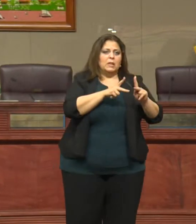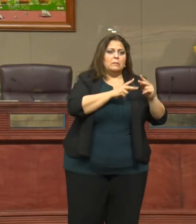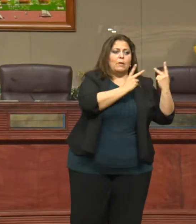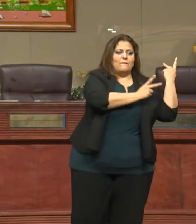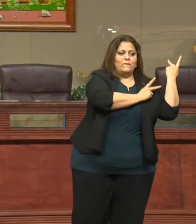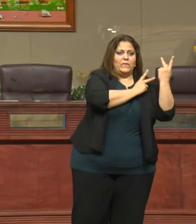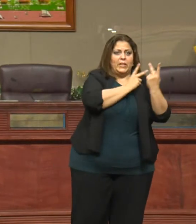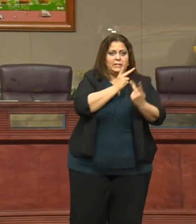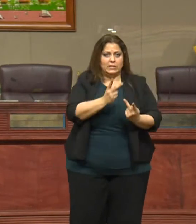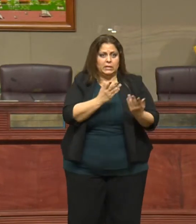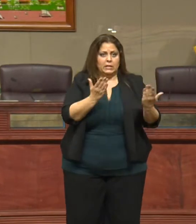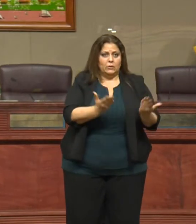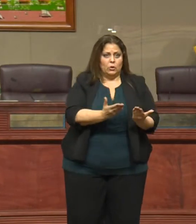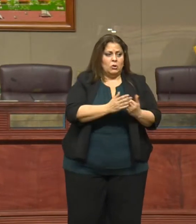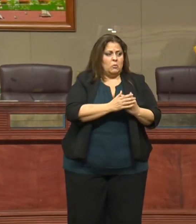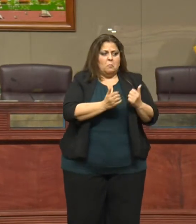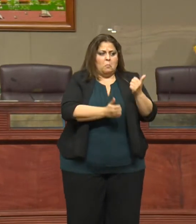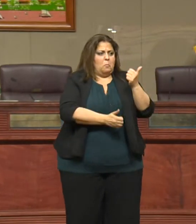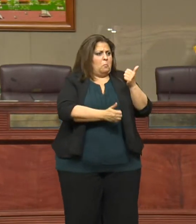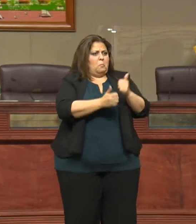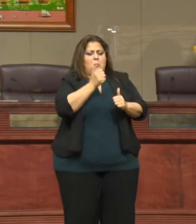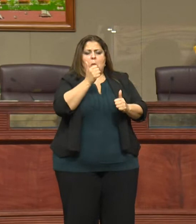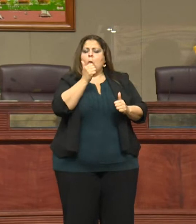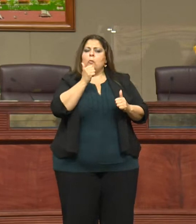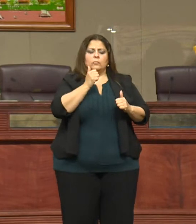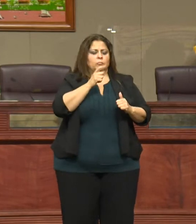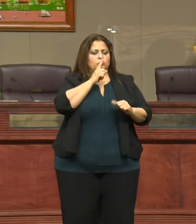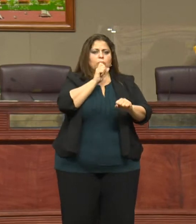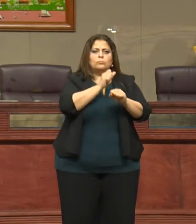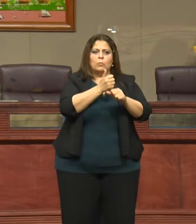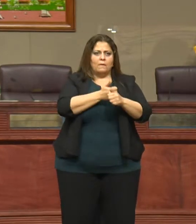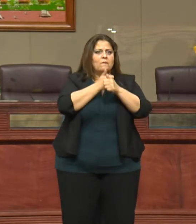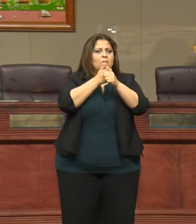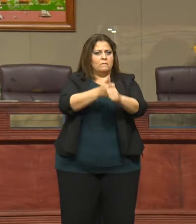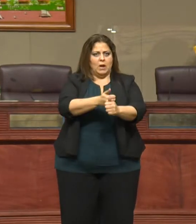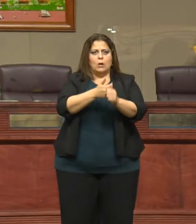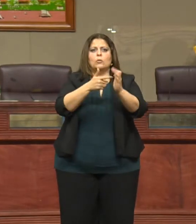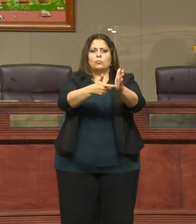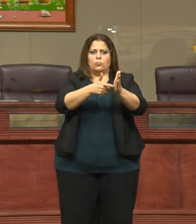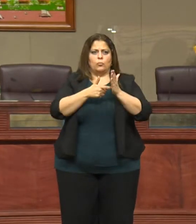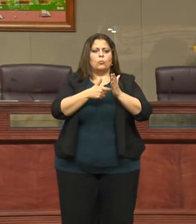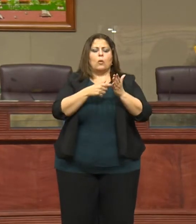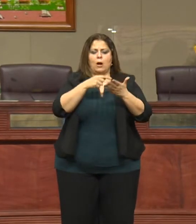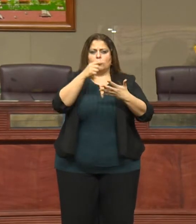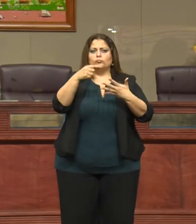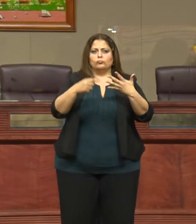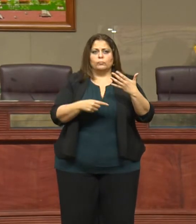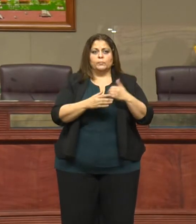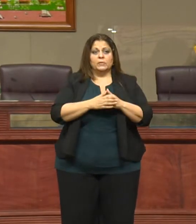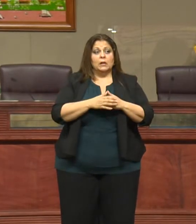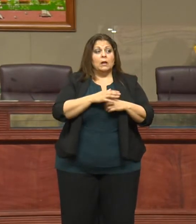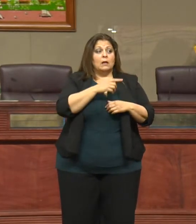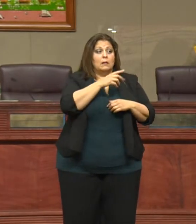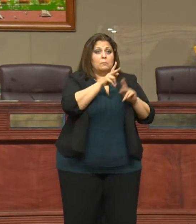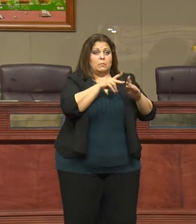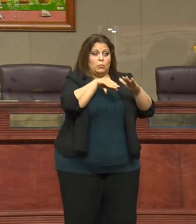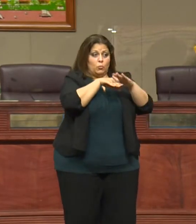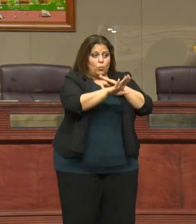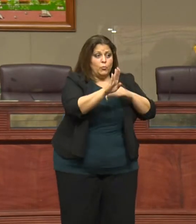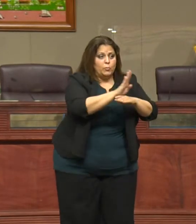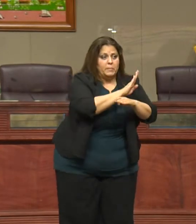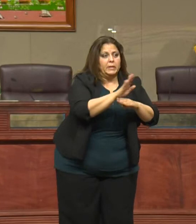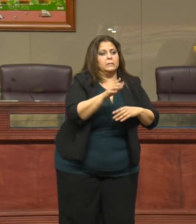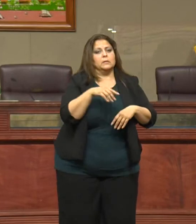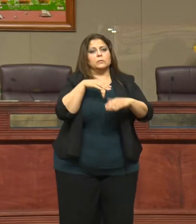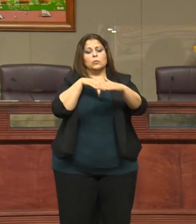officials are telling me that they're very compliant. When they enter the various businesses, our theme parks, our other